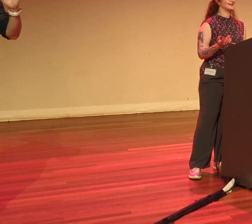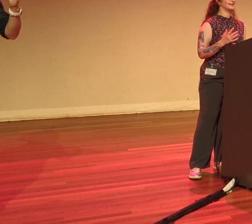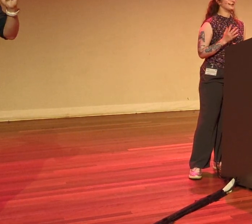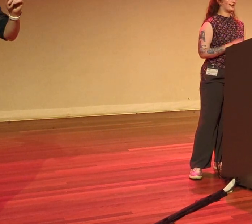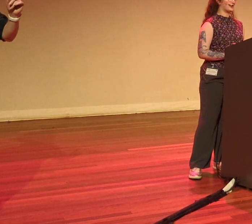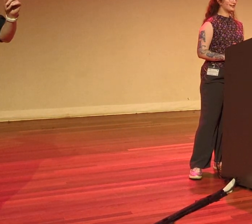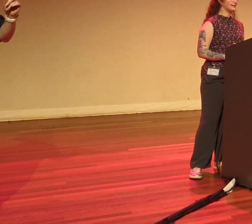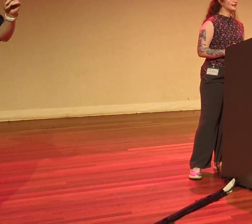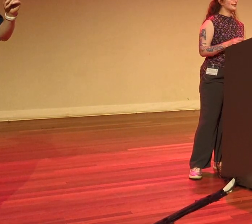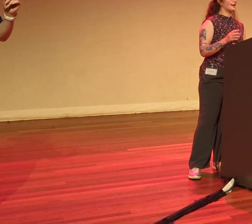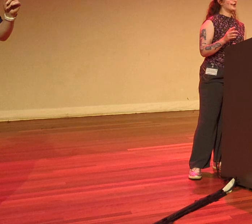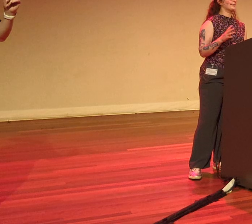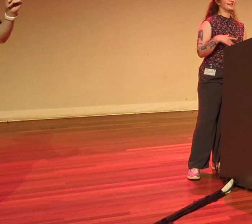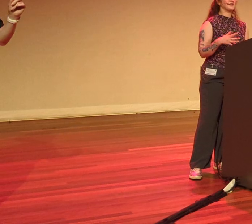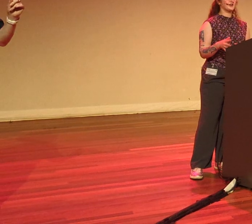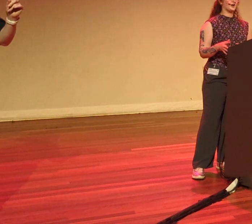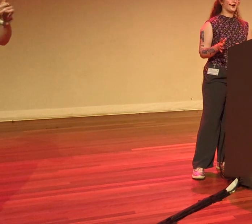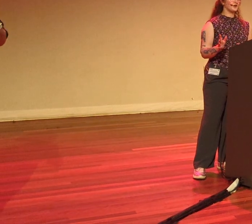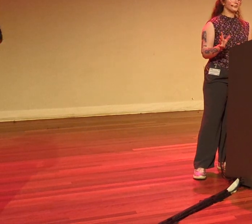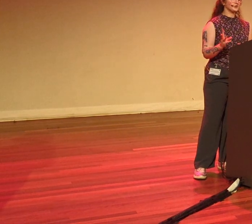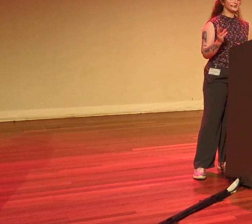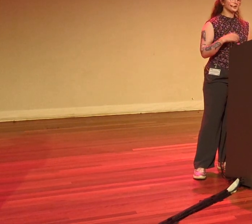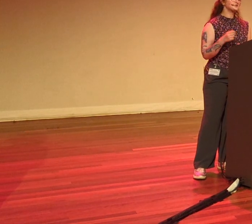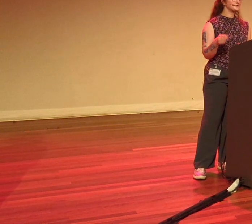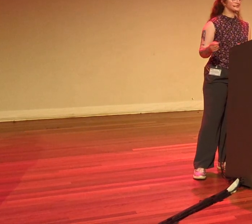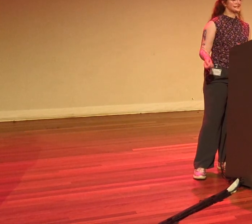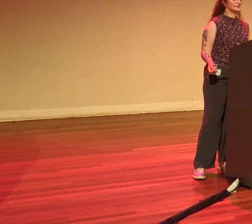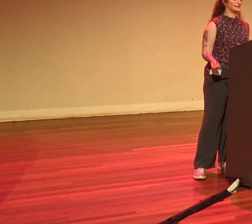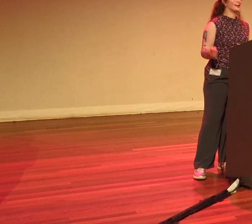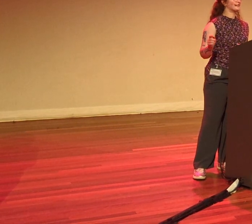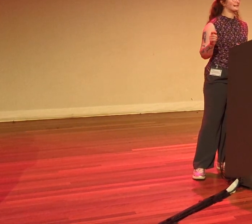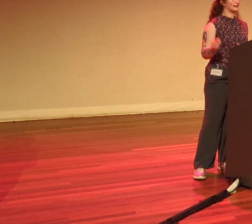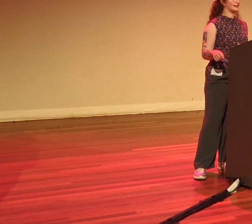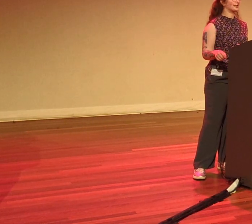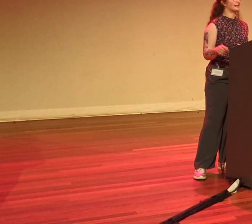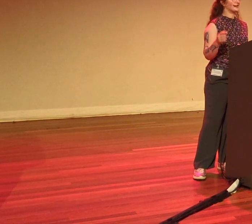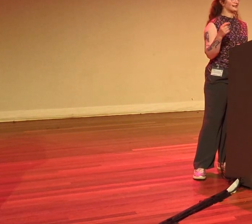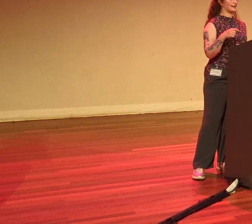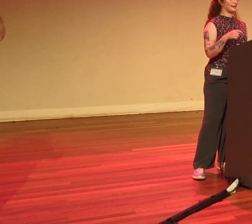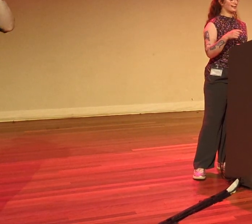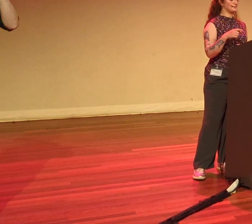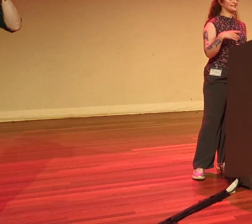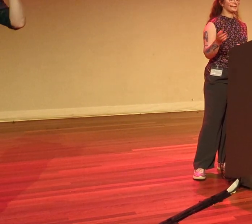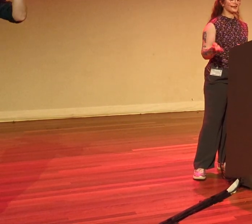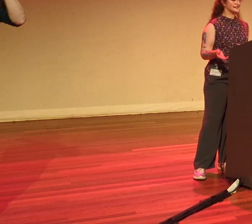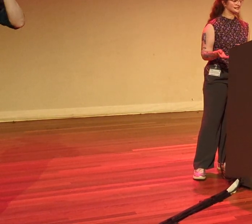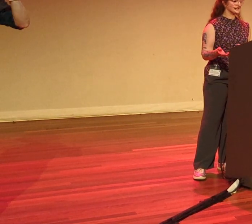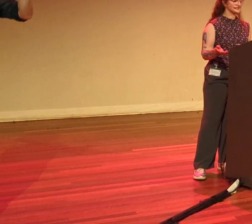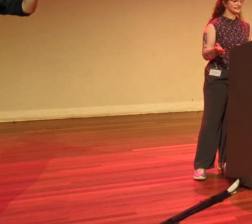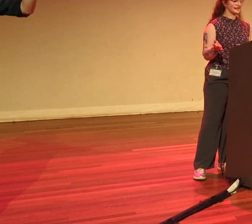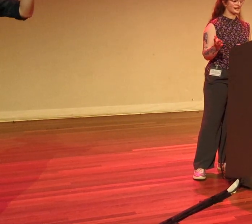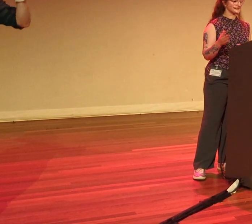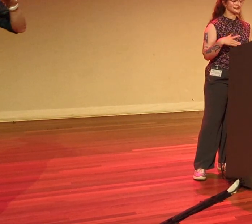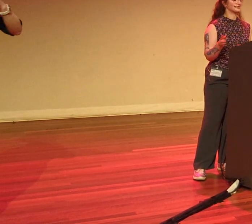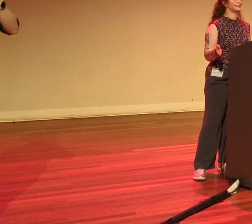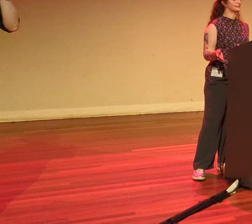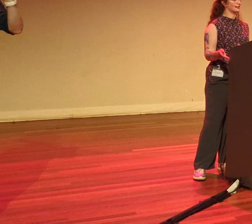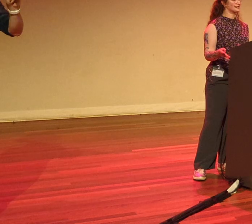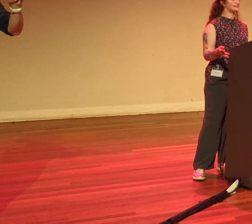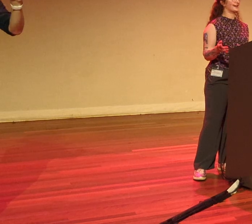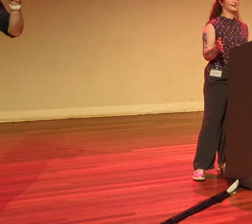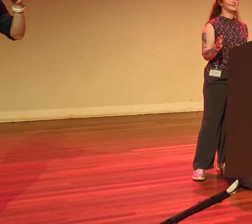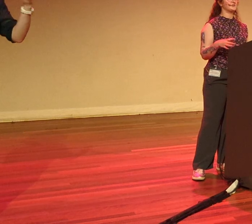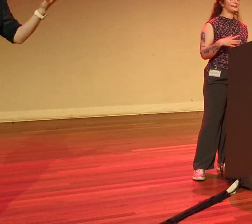data set in Elan, and then I would go to the section of the video that Gemini says that the